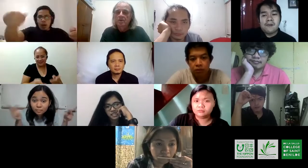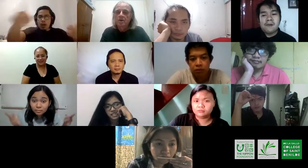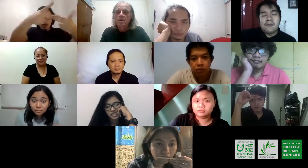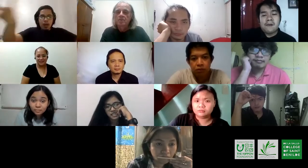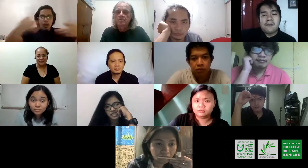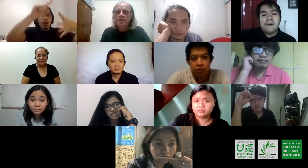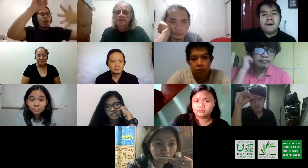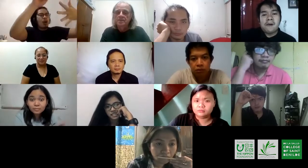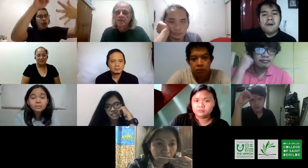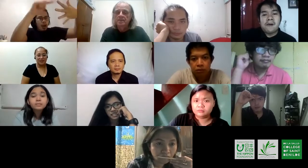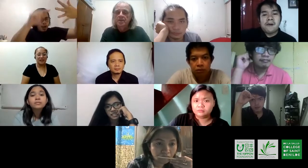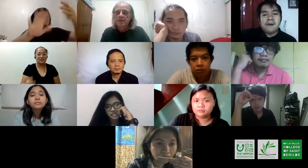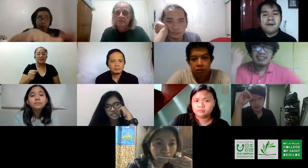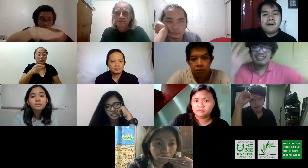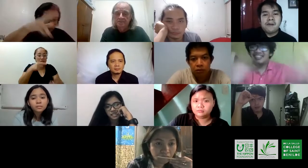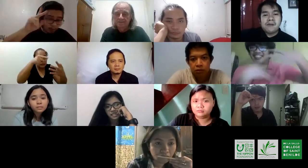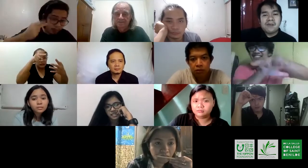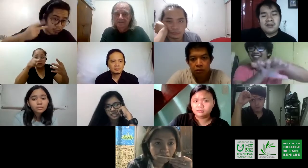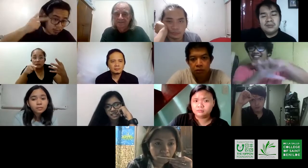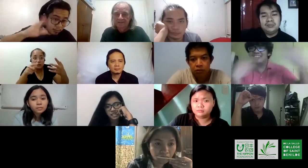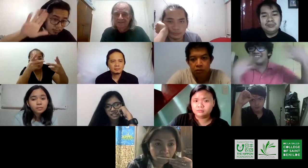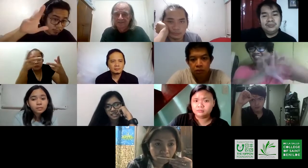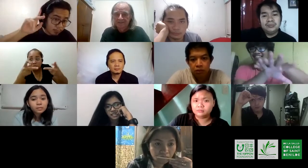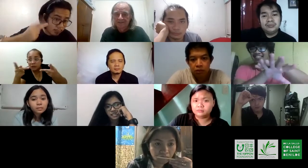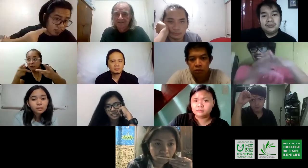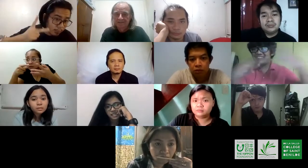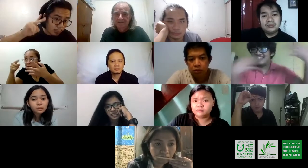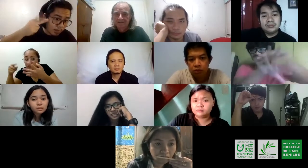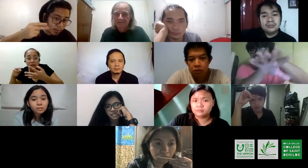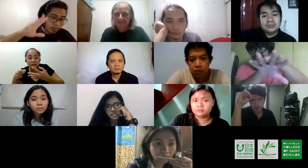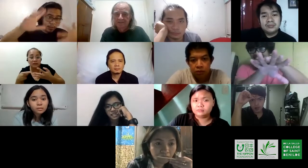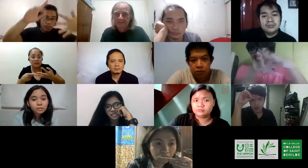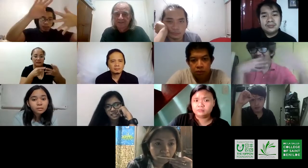So we look at all the place, any place.